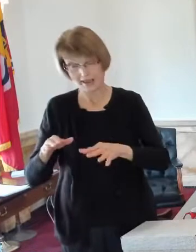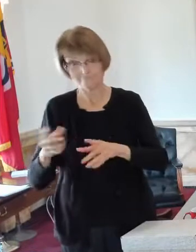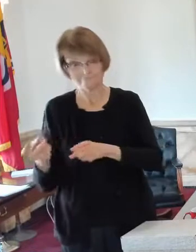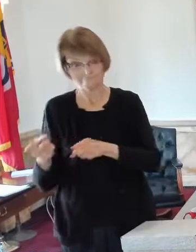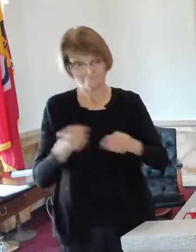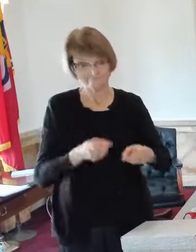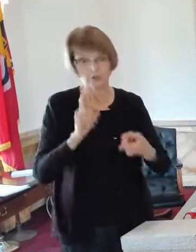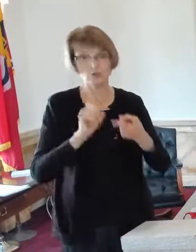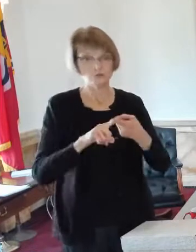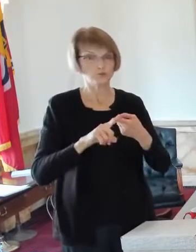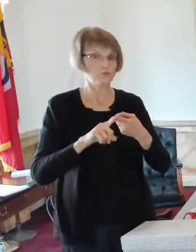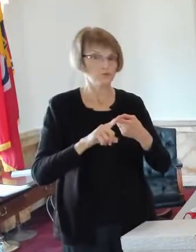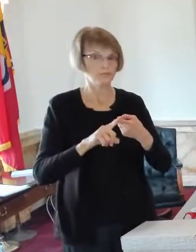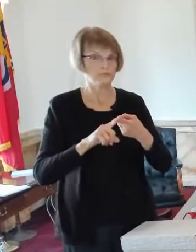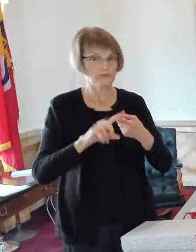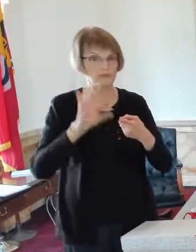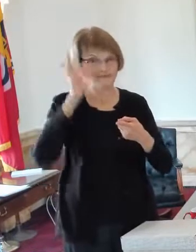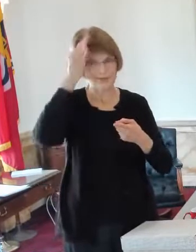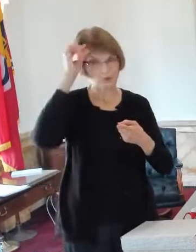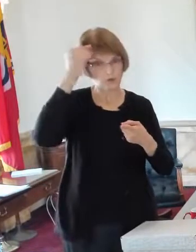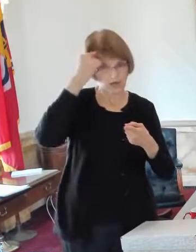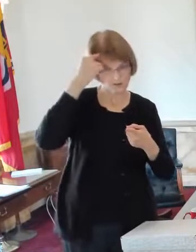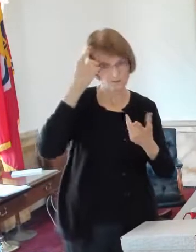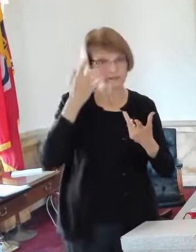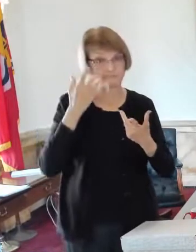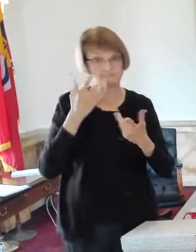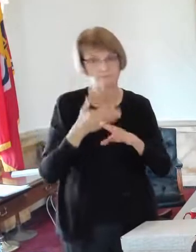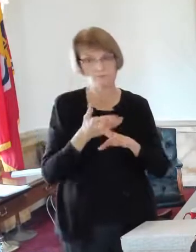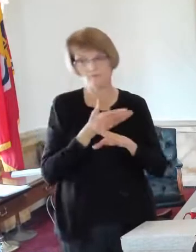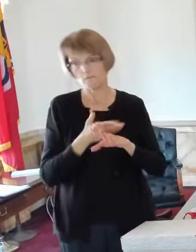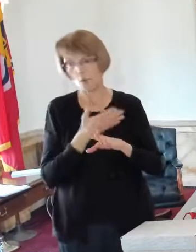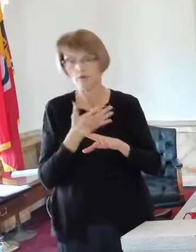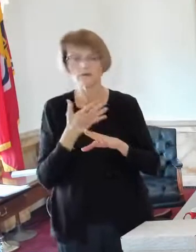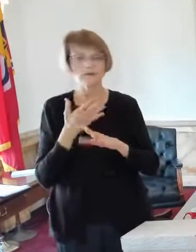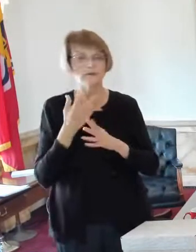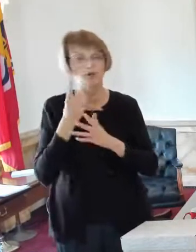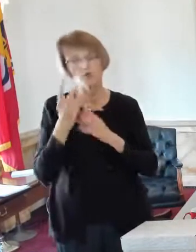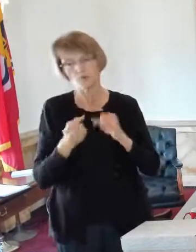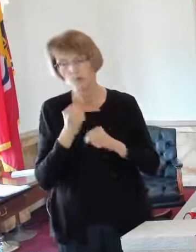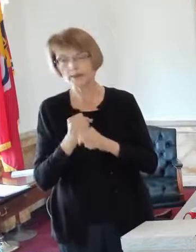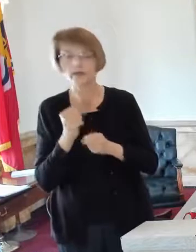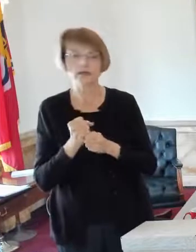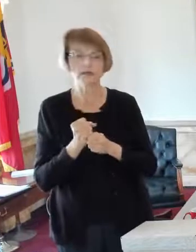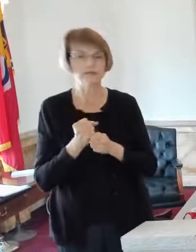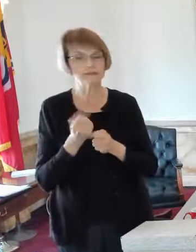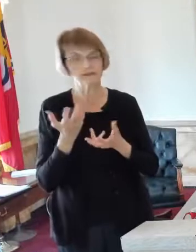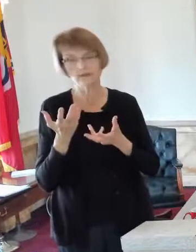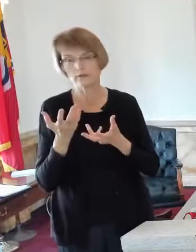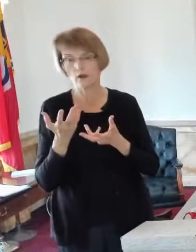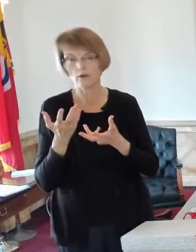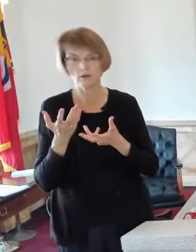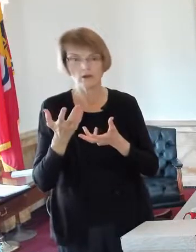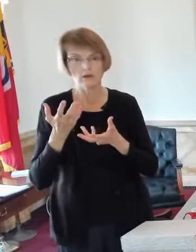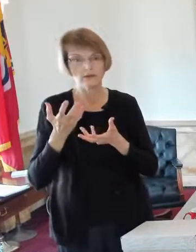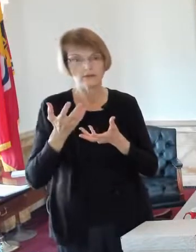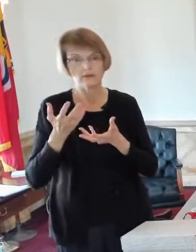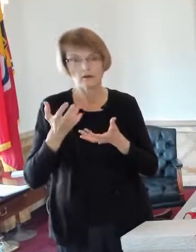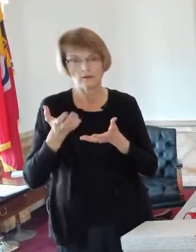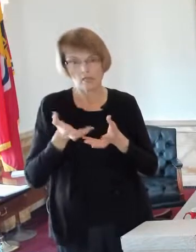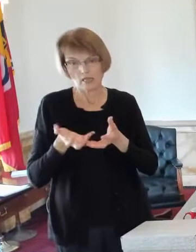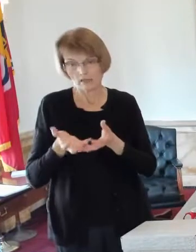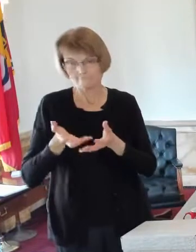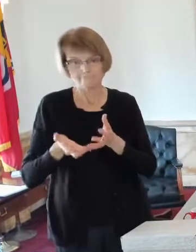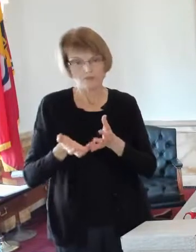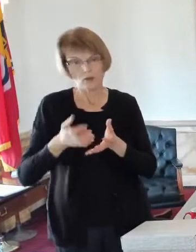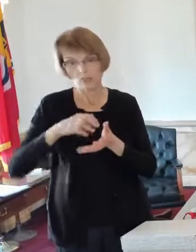of years of working to remove the old dirt from that site, take out the foundations. That day was